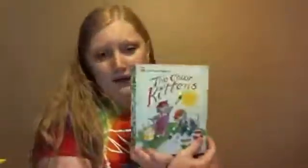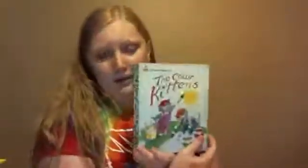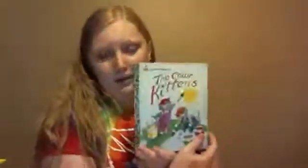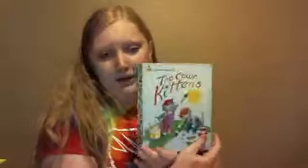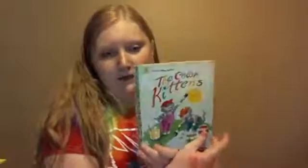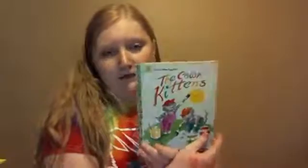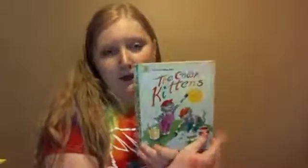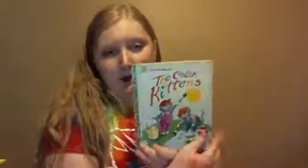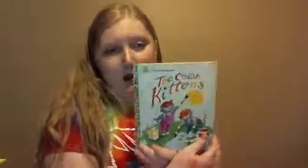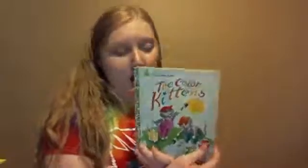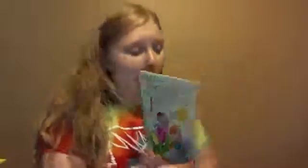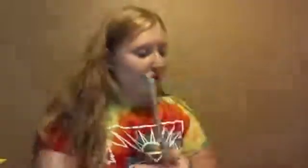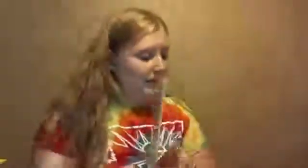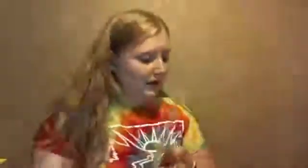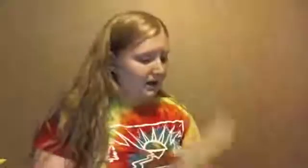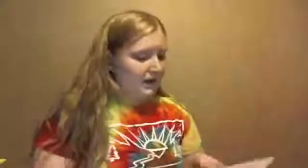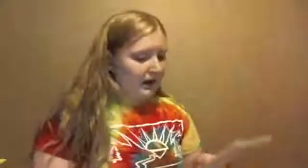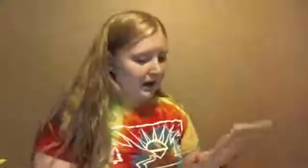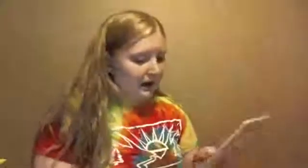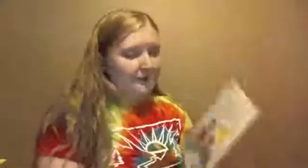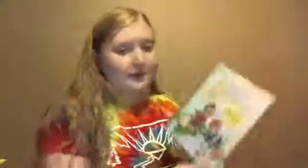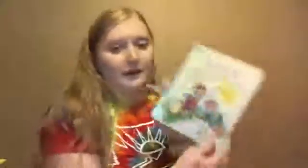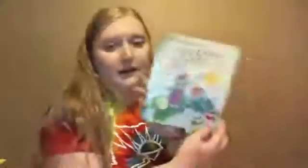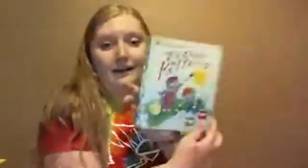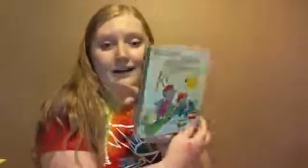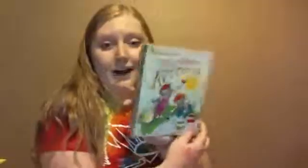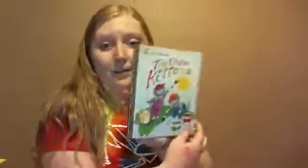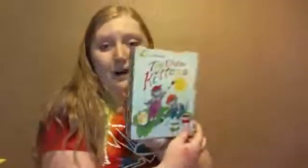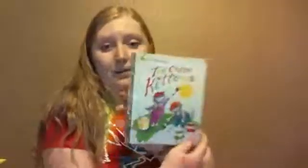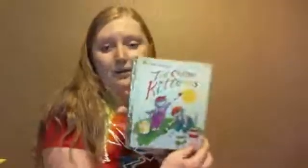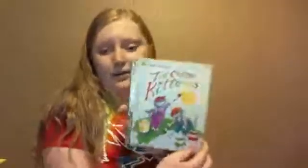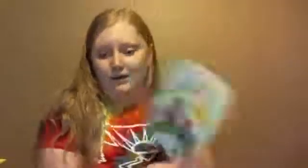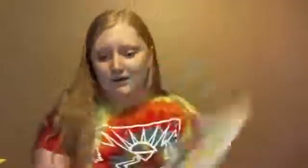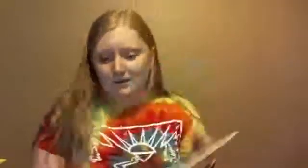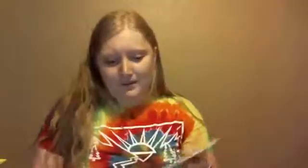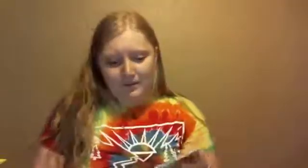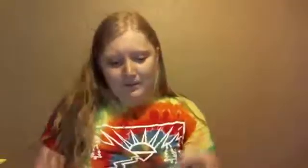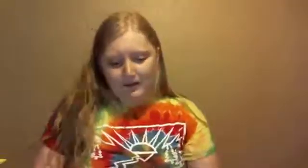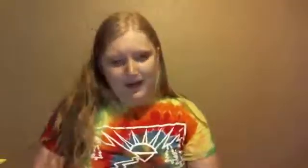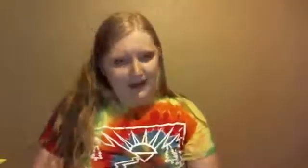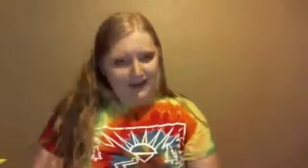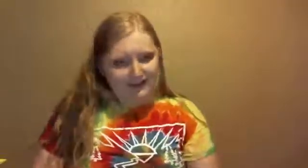hope you guys could follow along, and I hope it helped you learn some new signs.